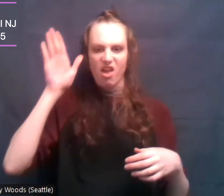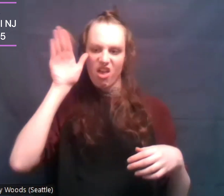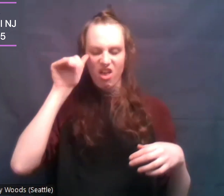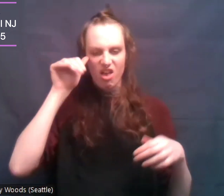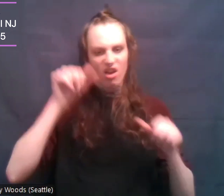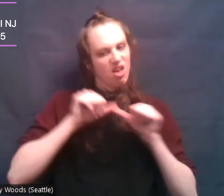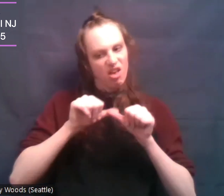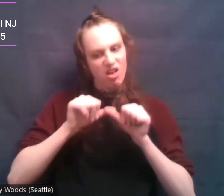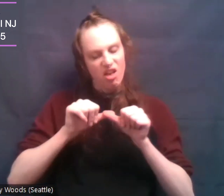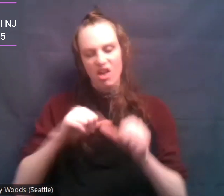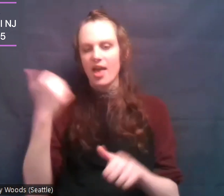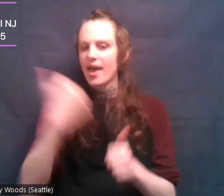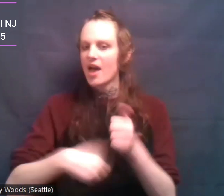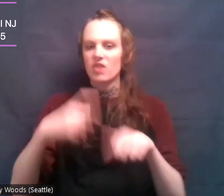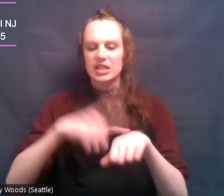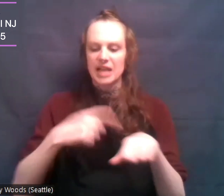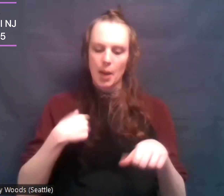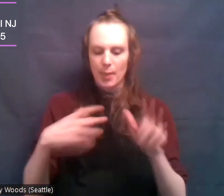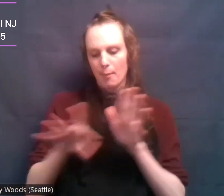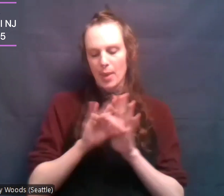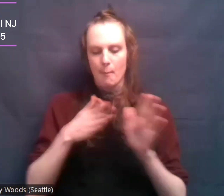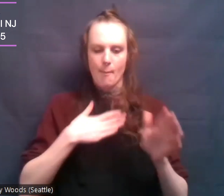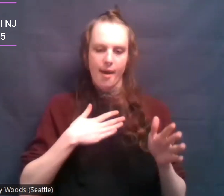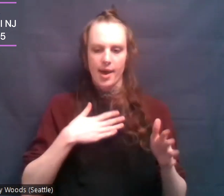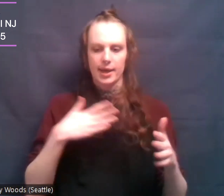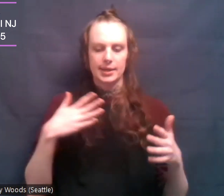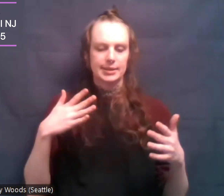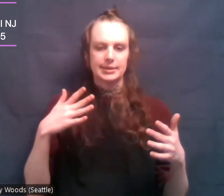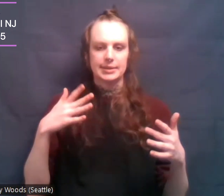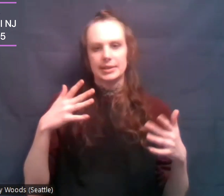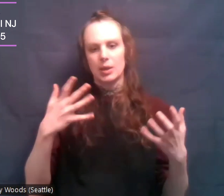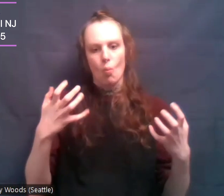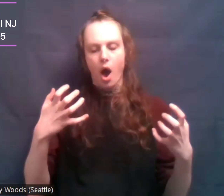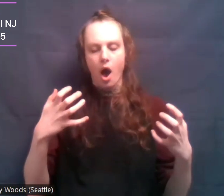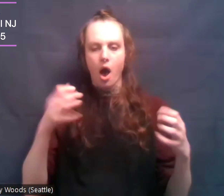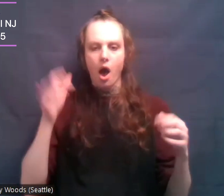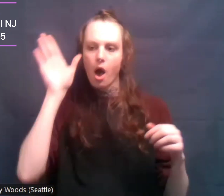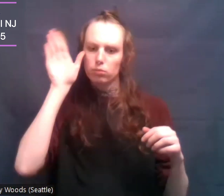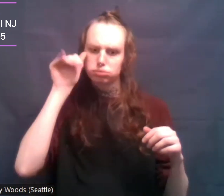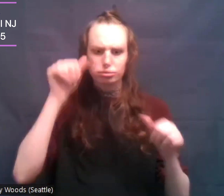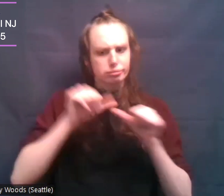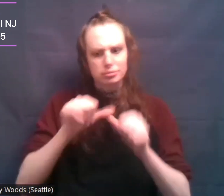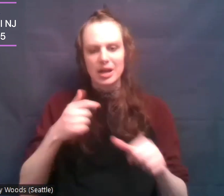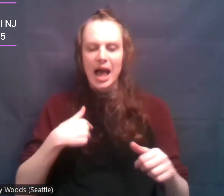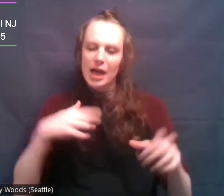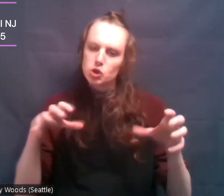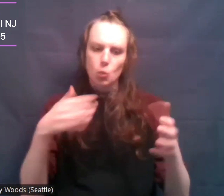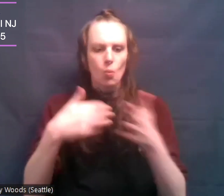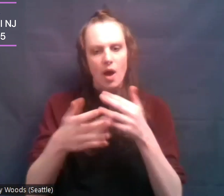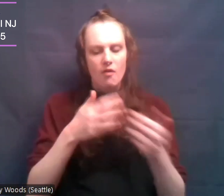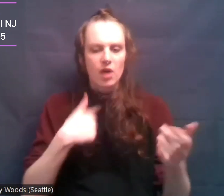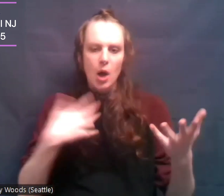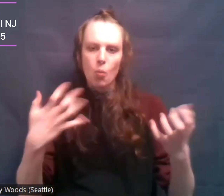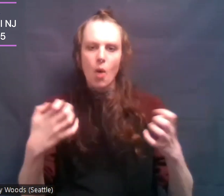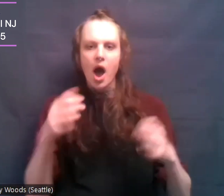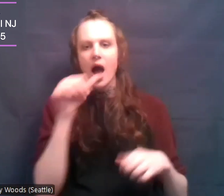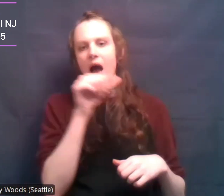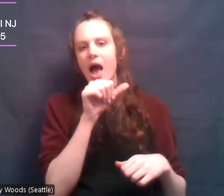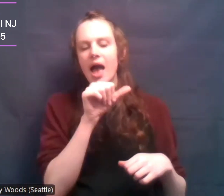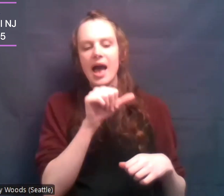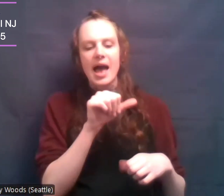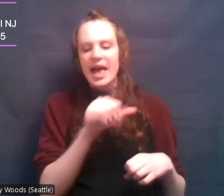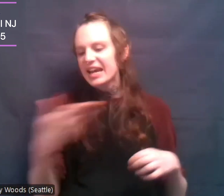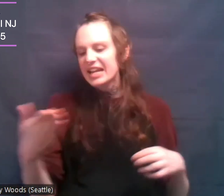versus God's will, because my will is, I'm going to put anything into my body that makes me feel not how I feel right